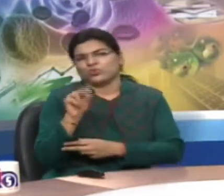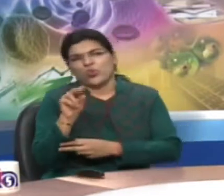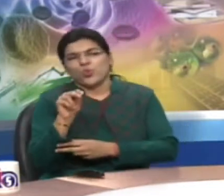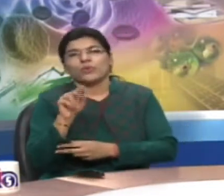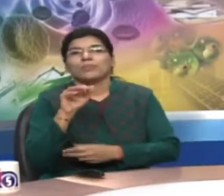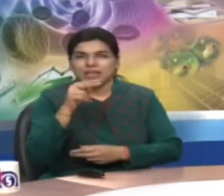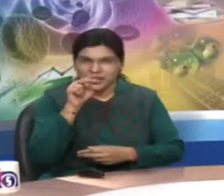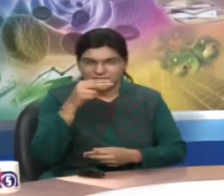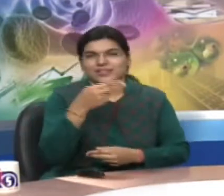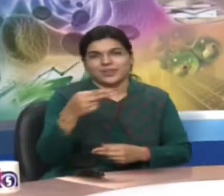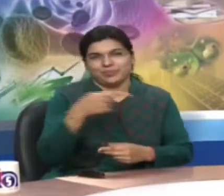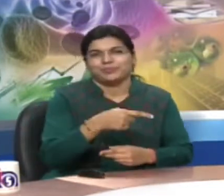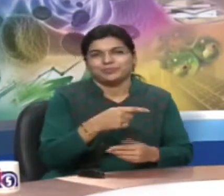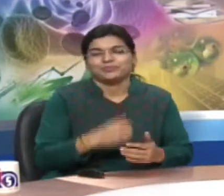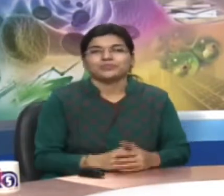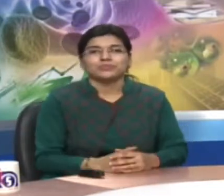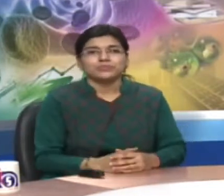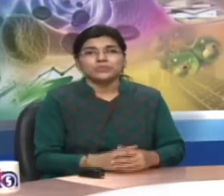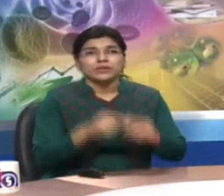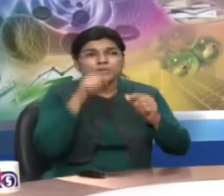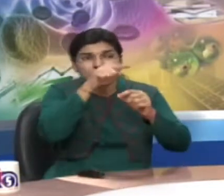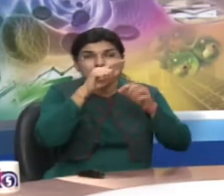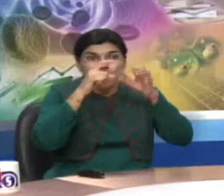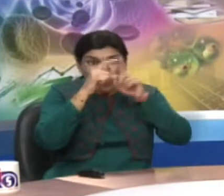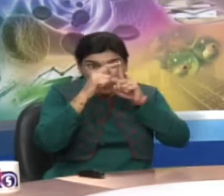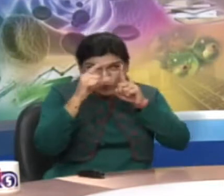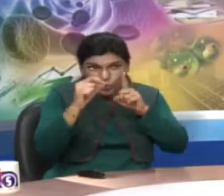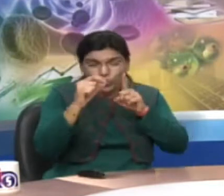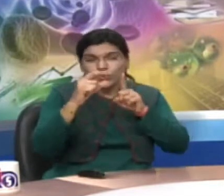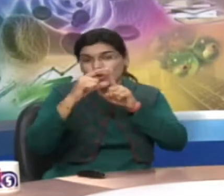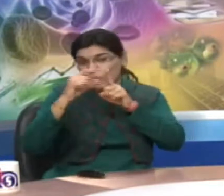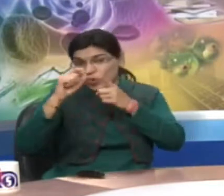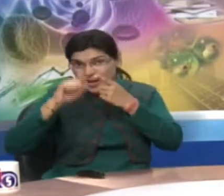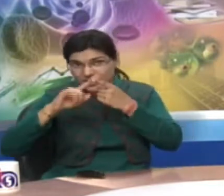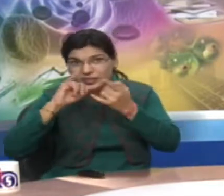And the answer is always is in yes or no.